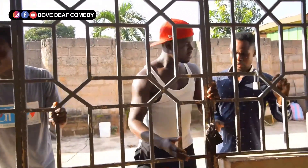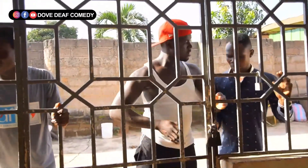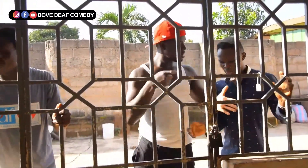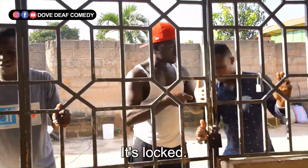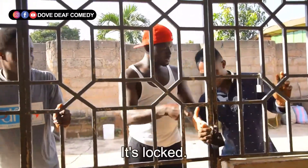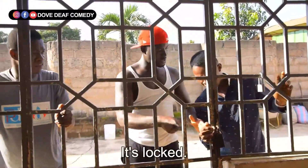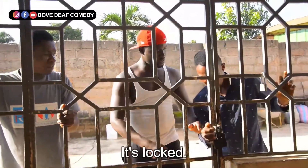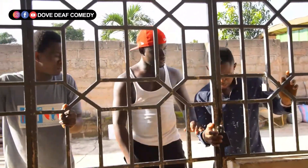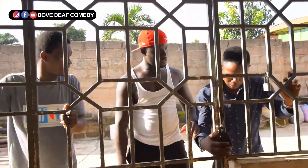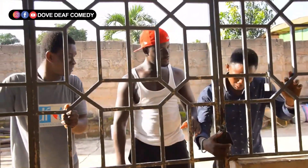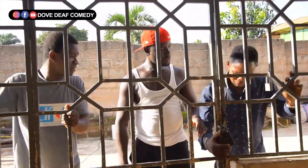It's locked.